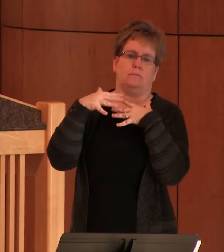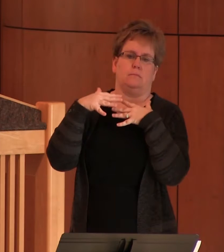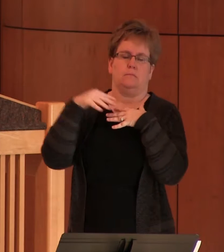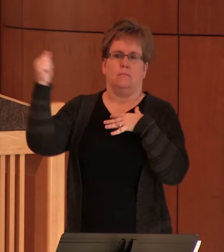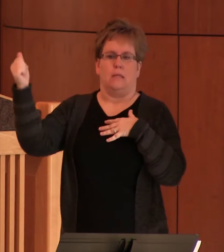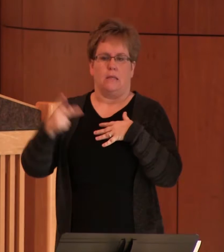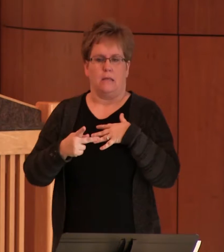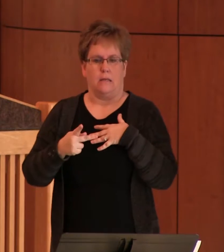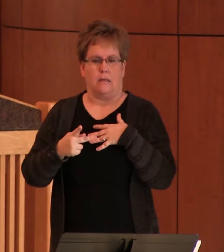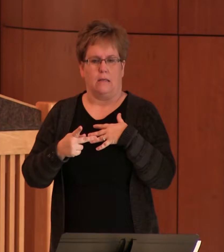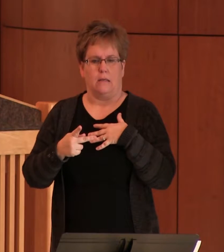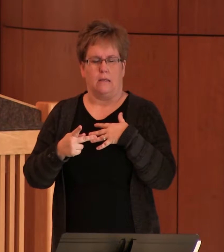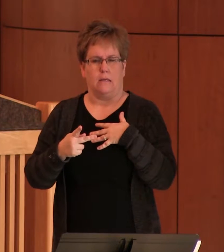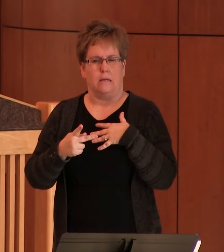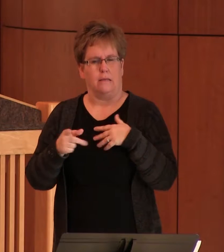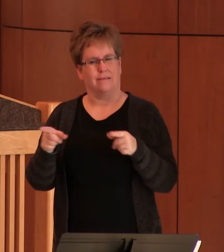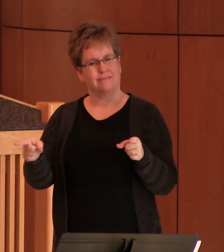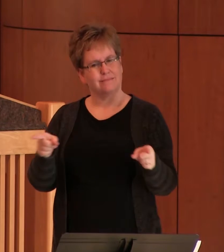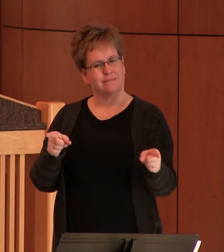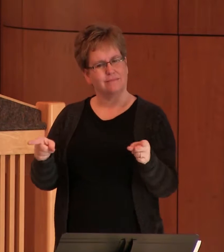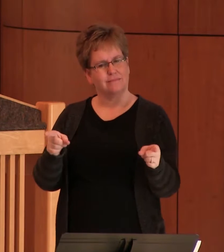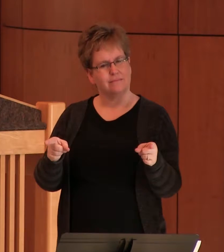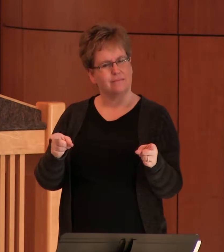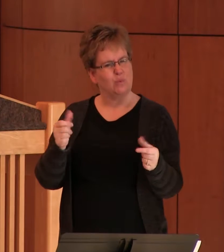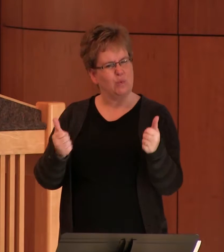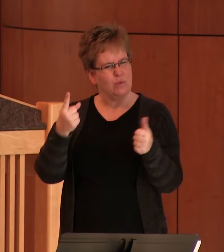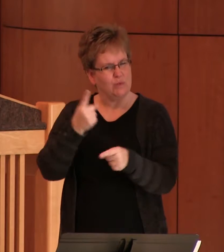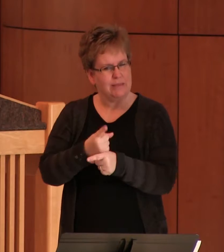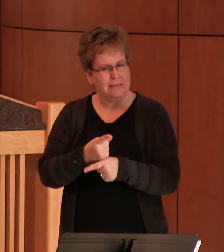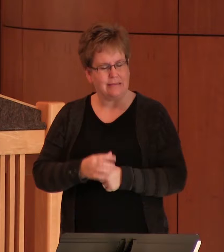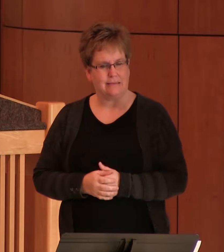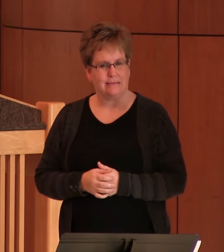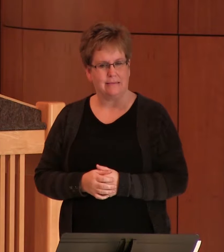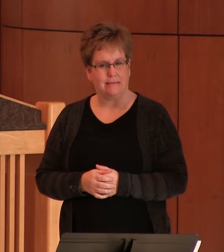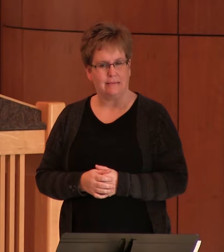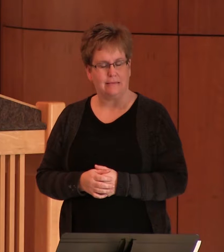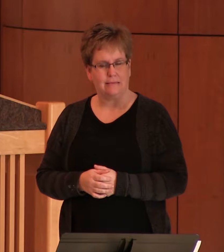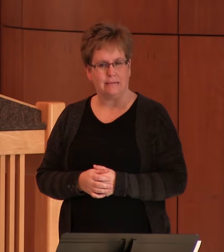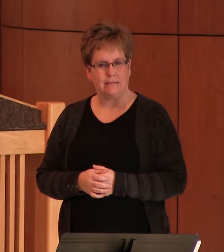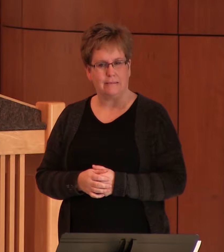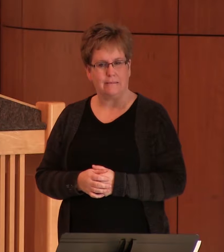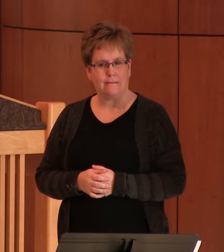returns? Which one is right?